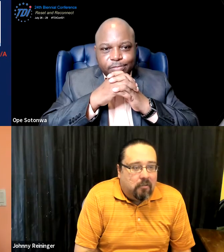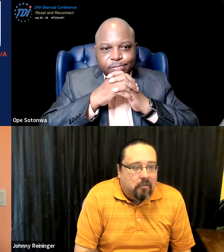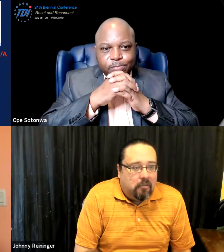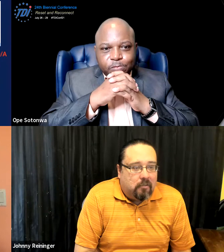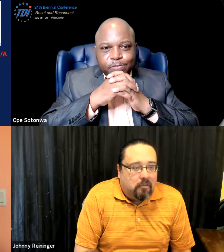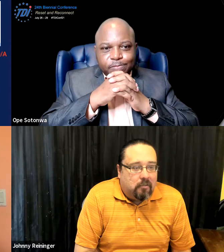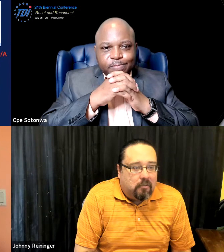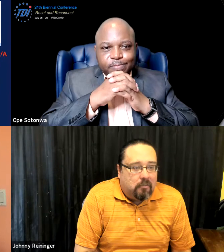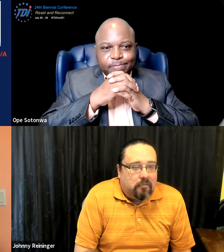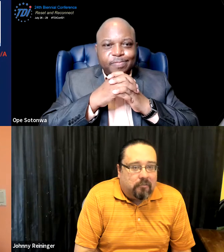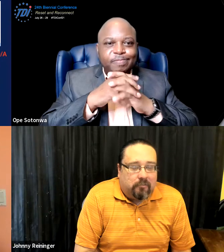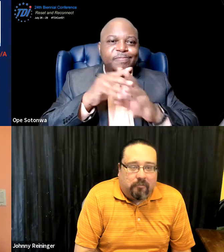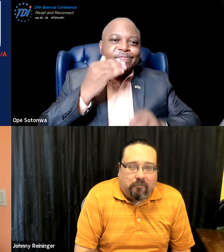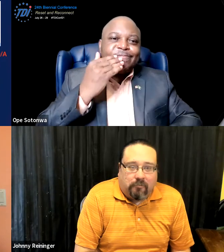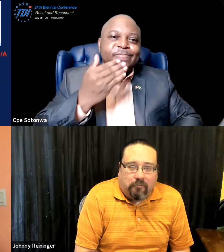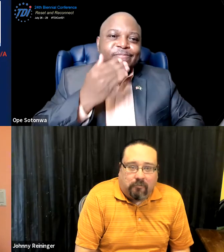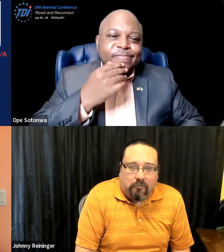that's really important.